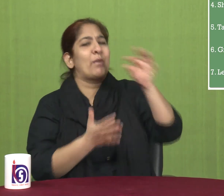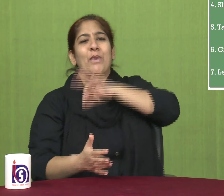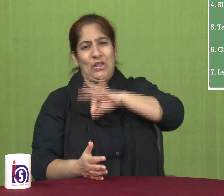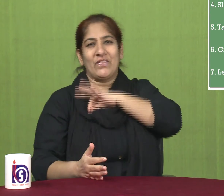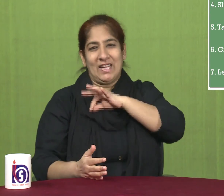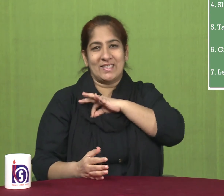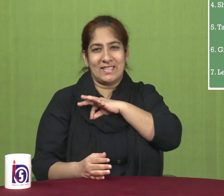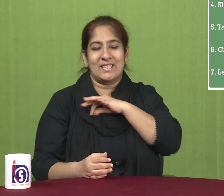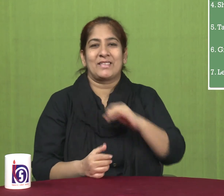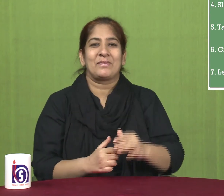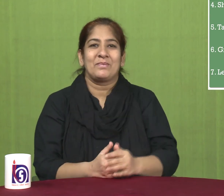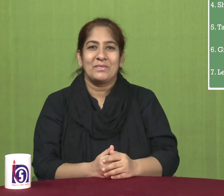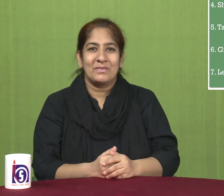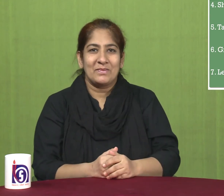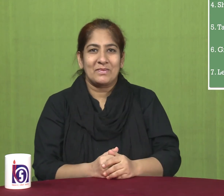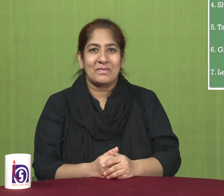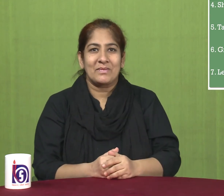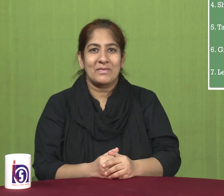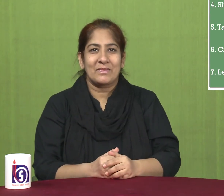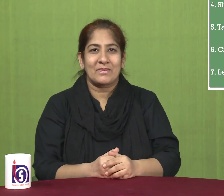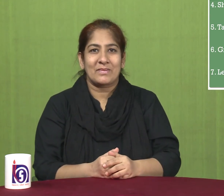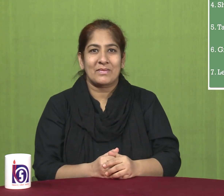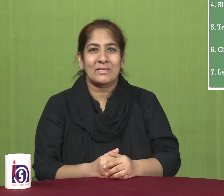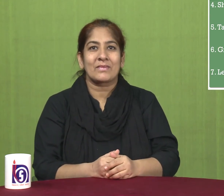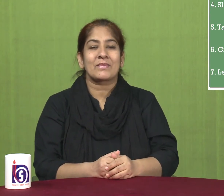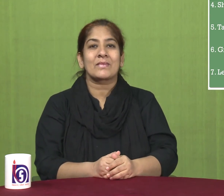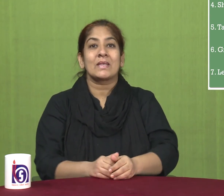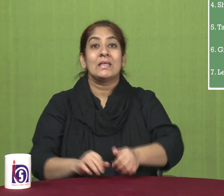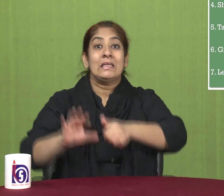less, then we can definitely return the same amount.